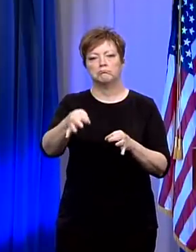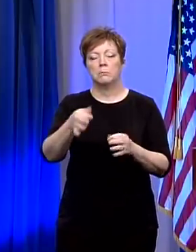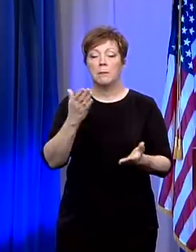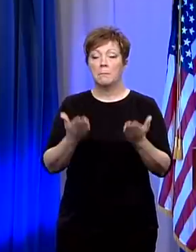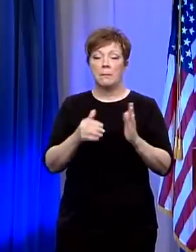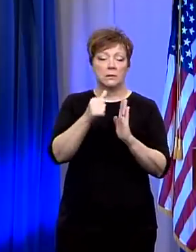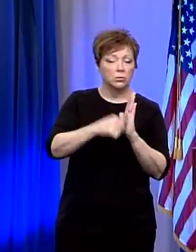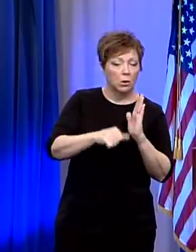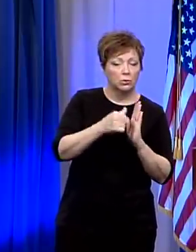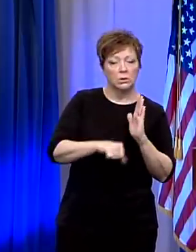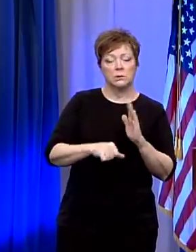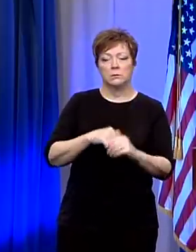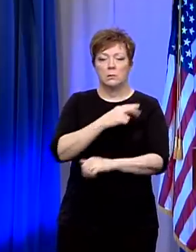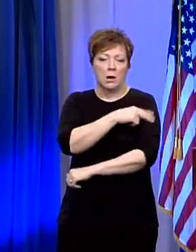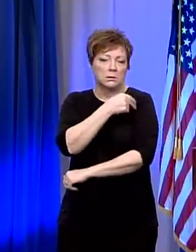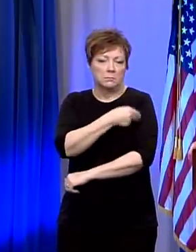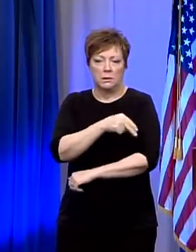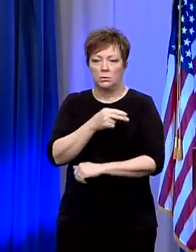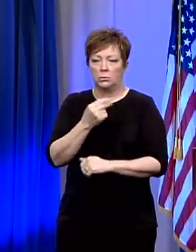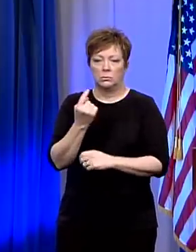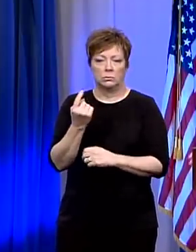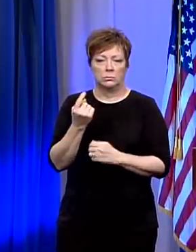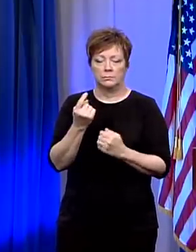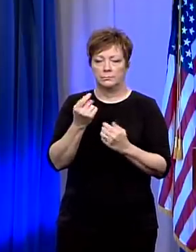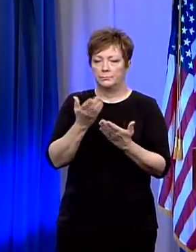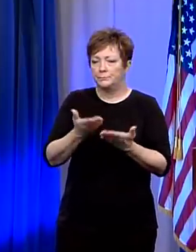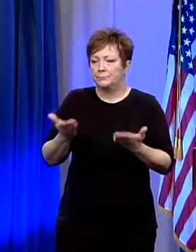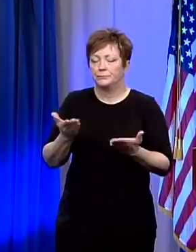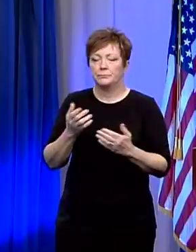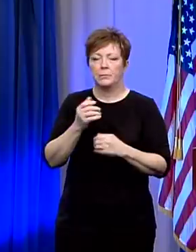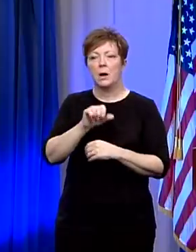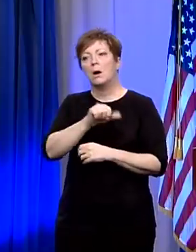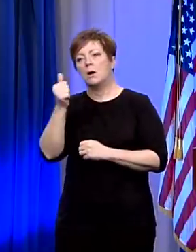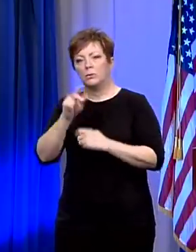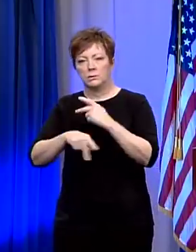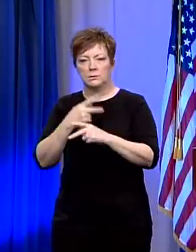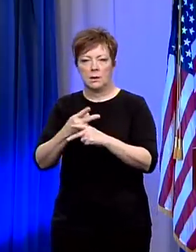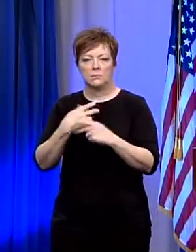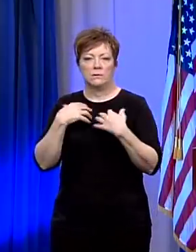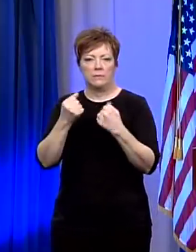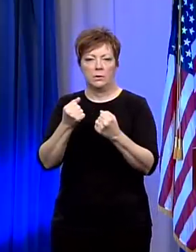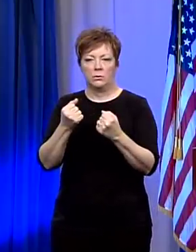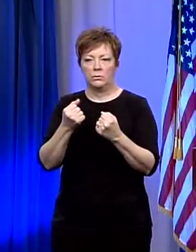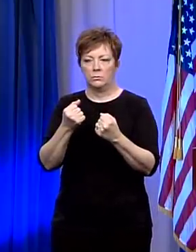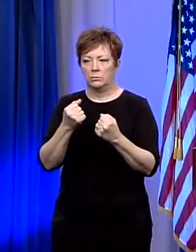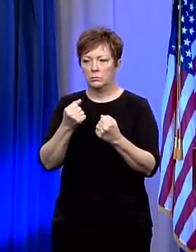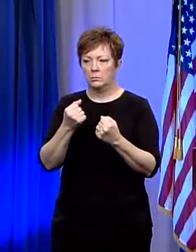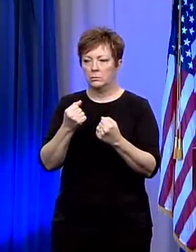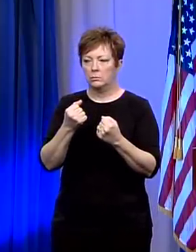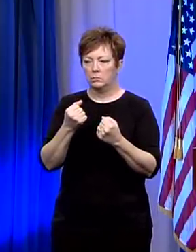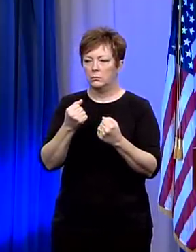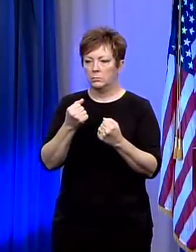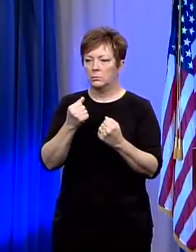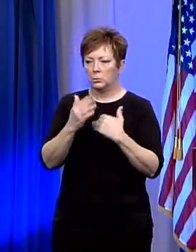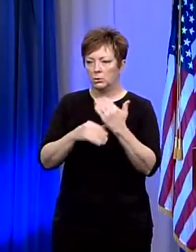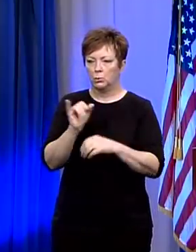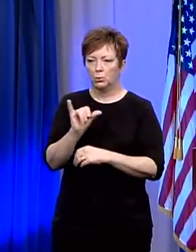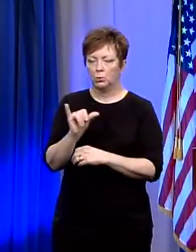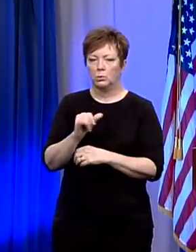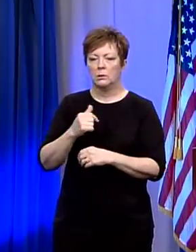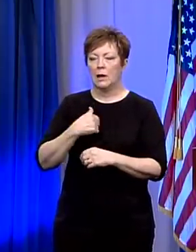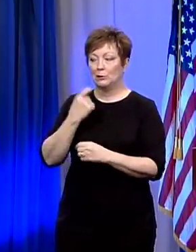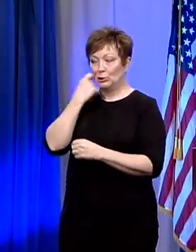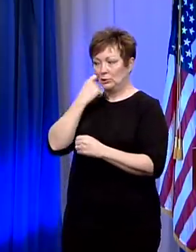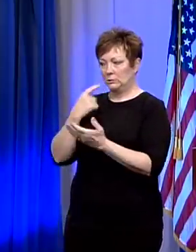example, or hospital procedures, but also other types of health procedures. I had that discussion with my own parents